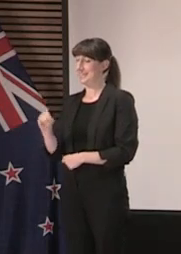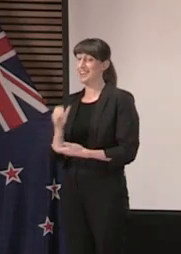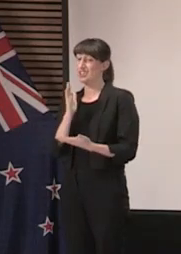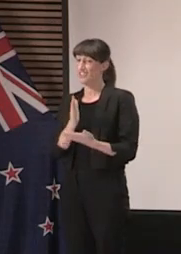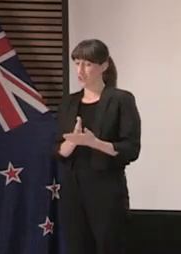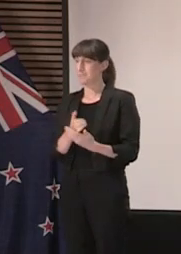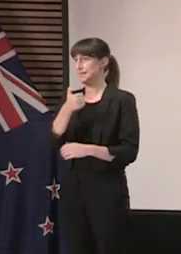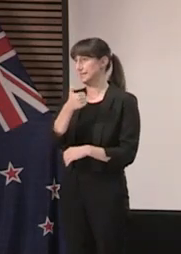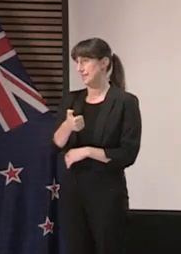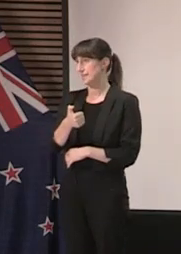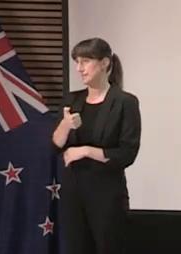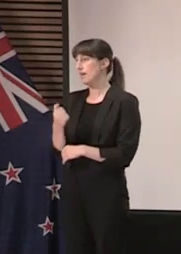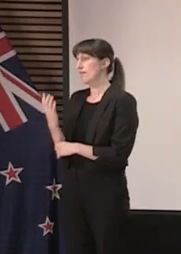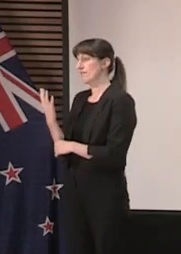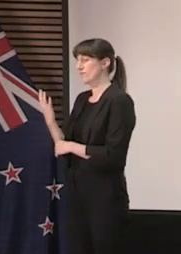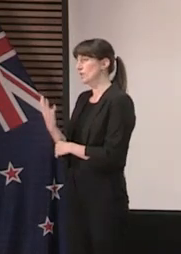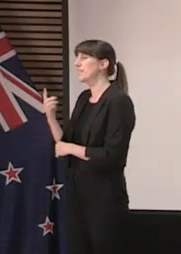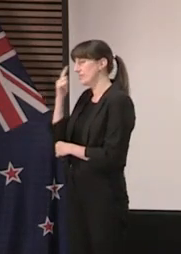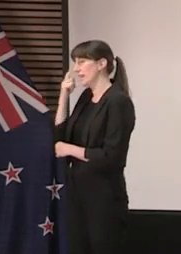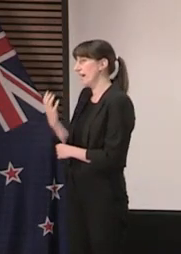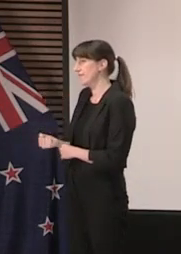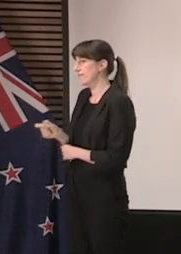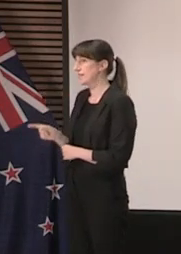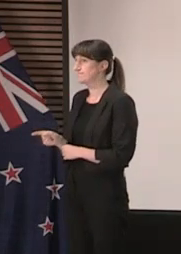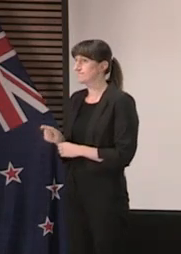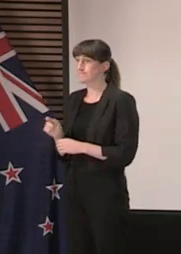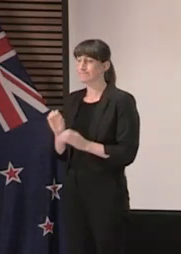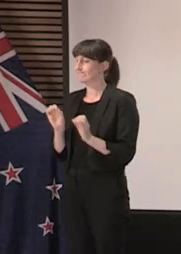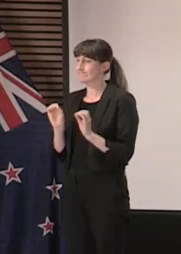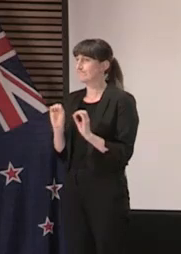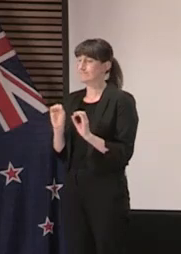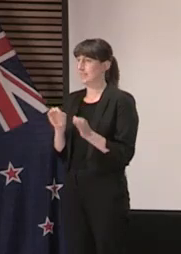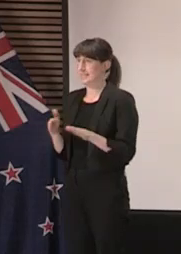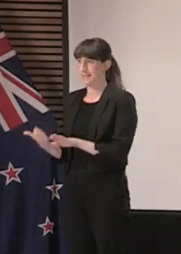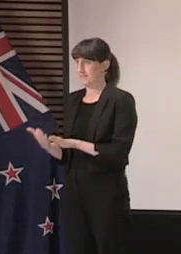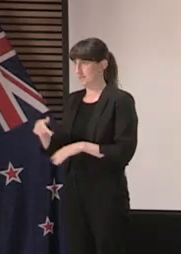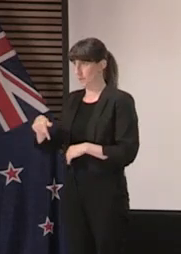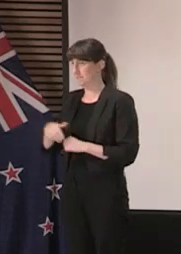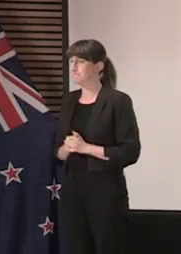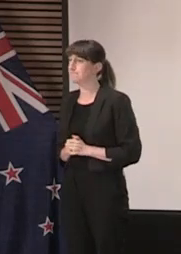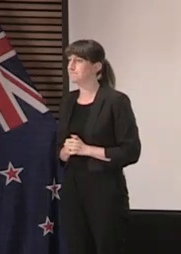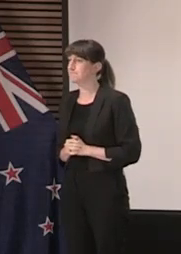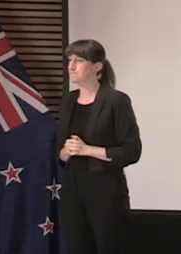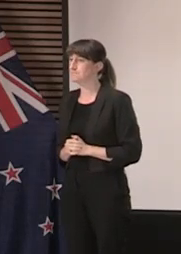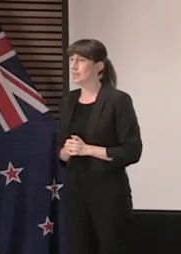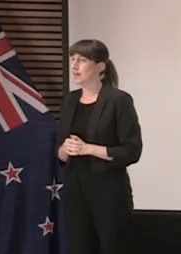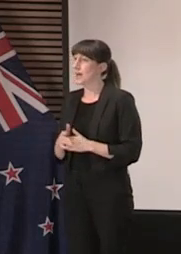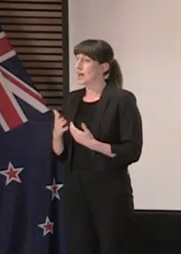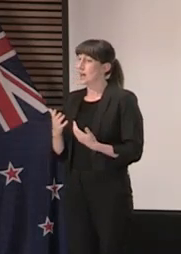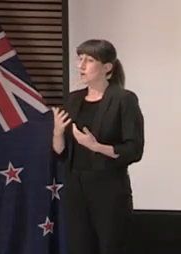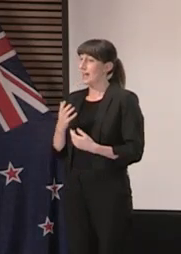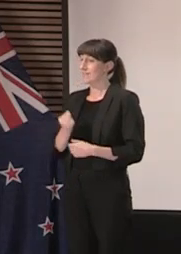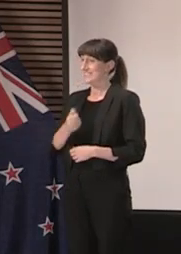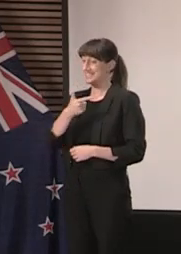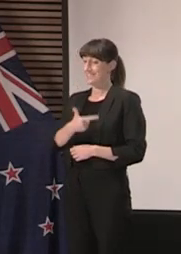14 probable cases. There are no further deaths to report. We now have 728 reported